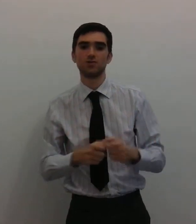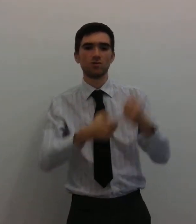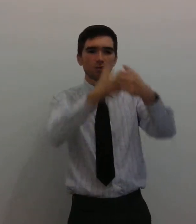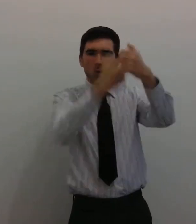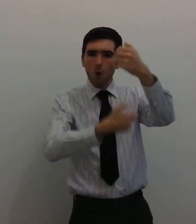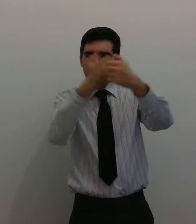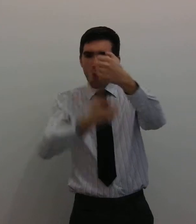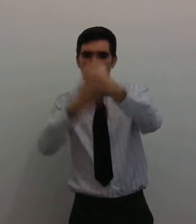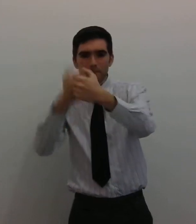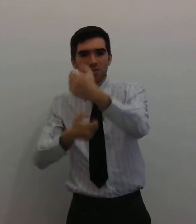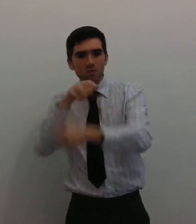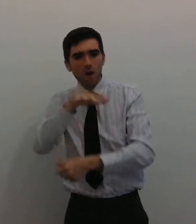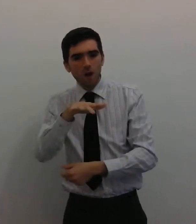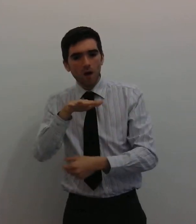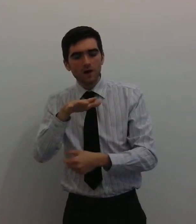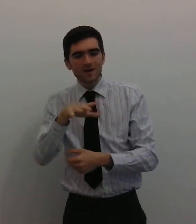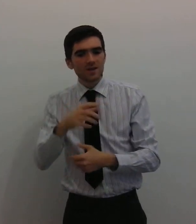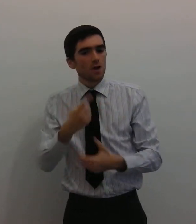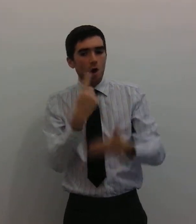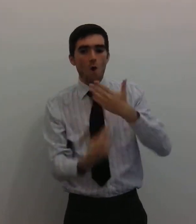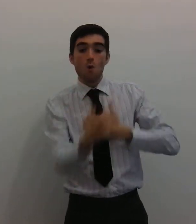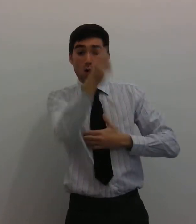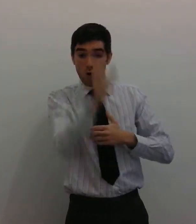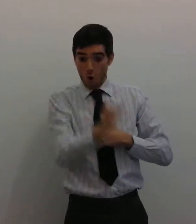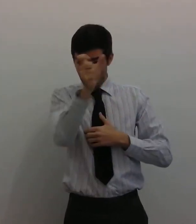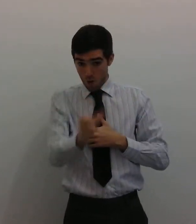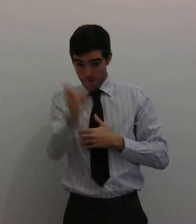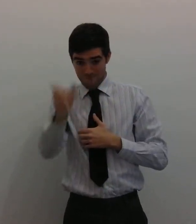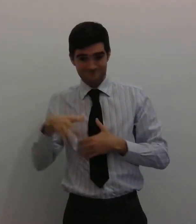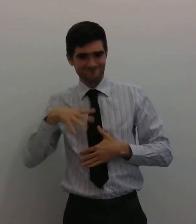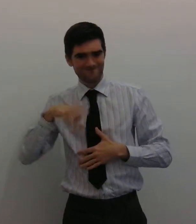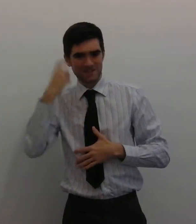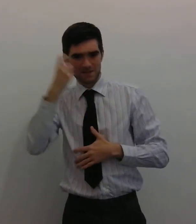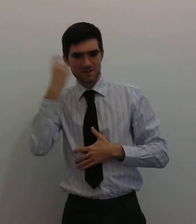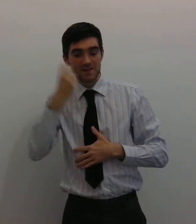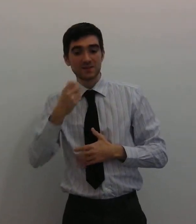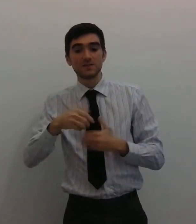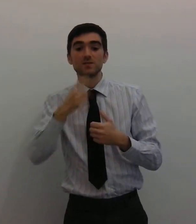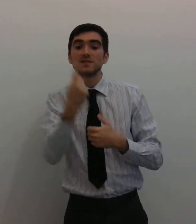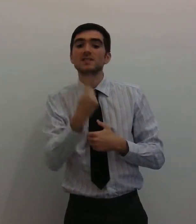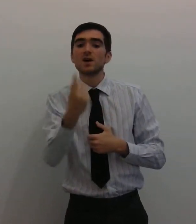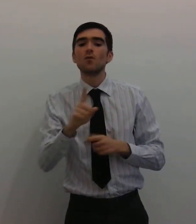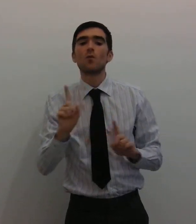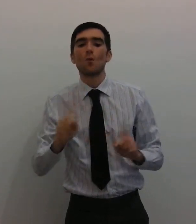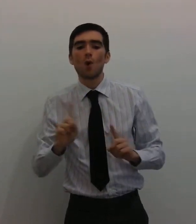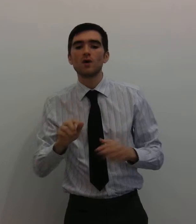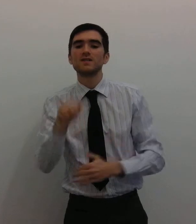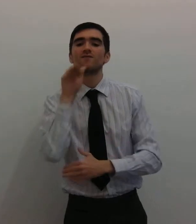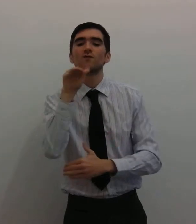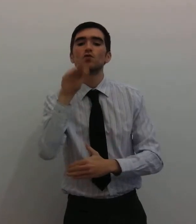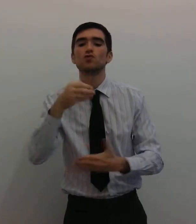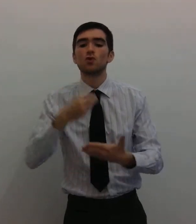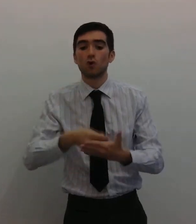need to work out yourself then is future costs, because you'll already have the incurred